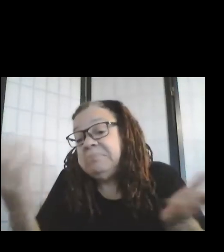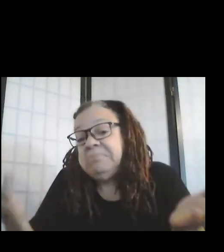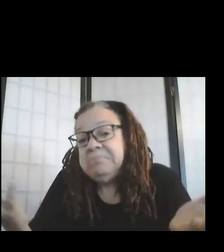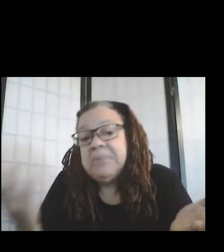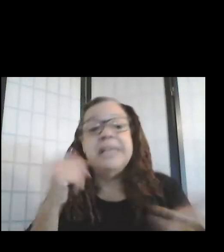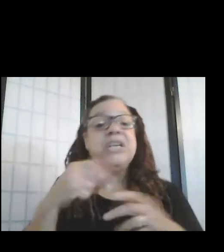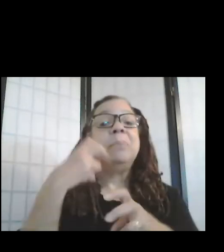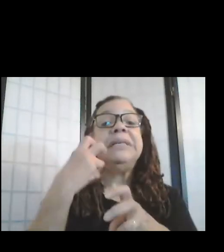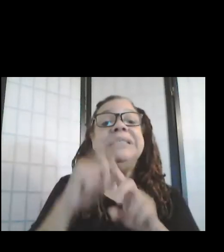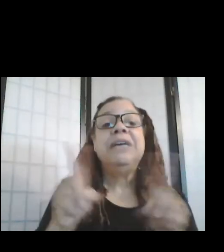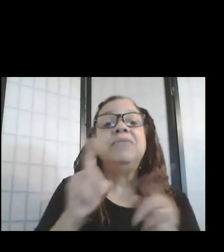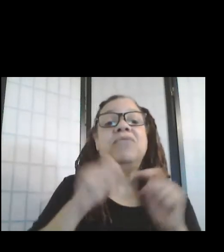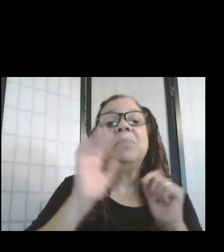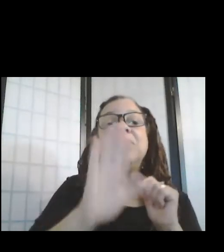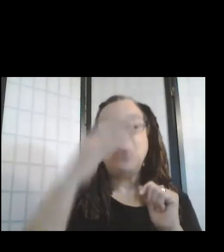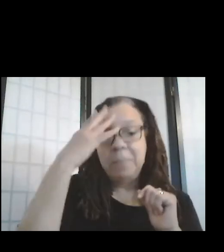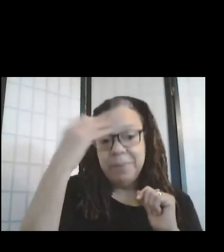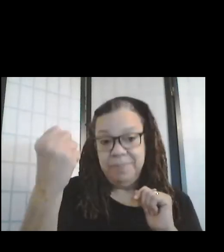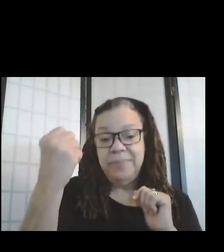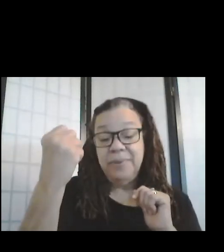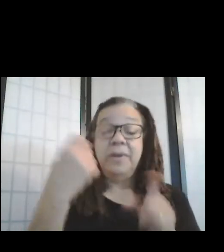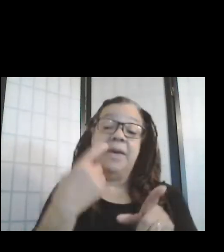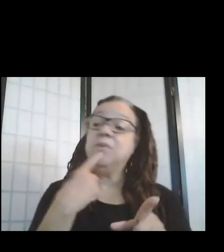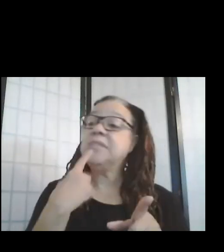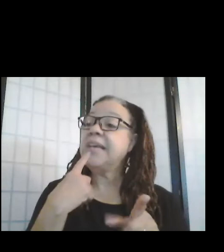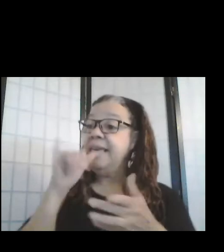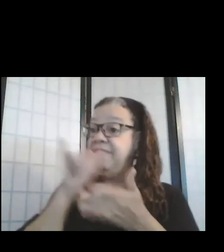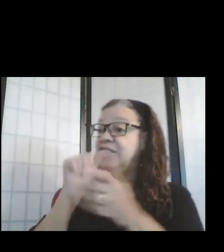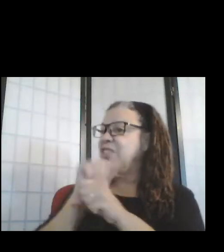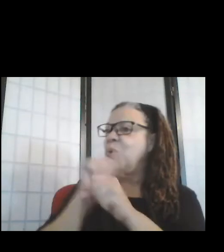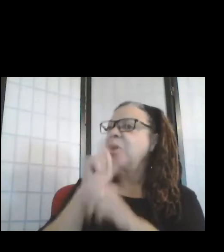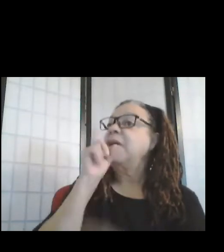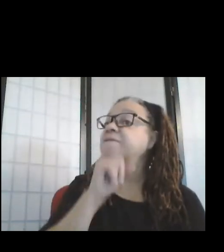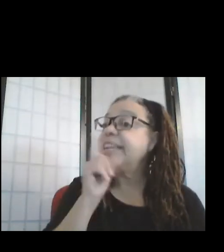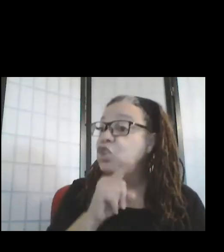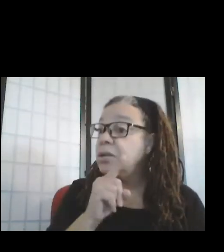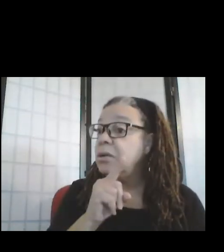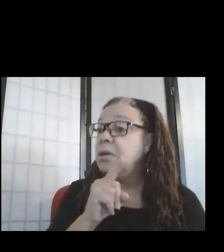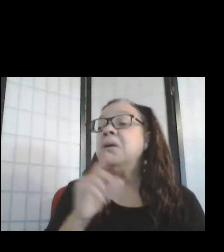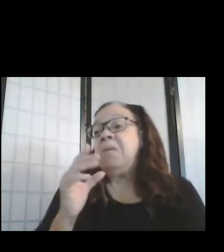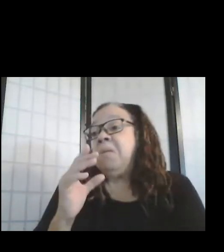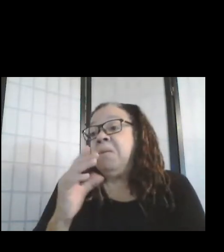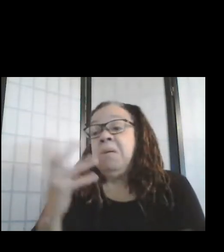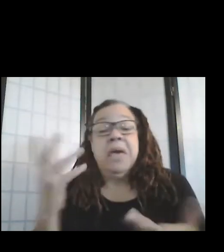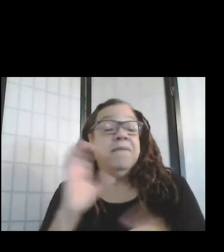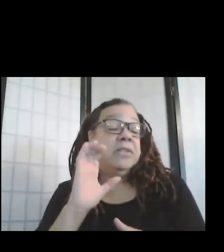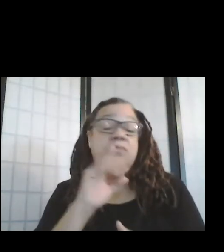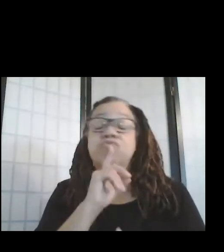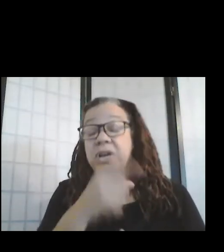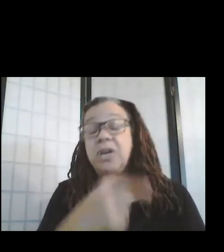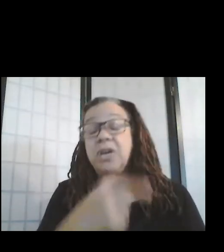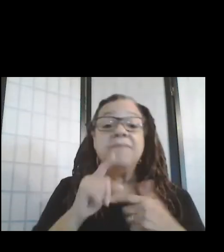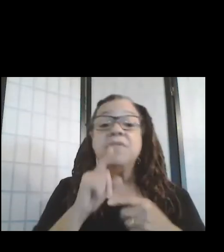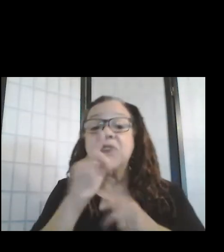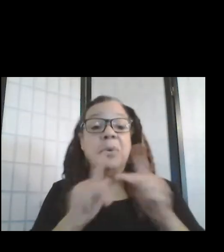very different from yours. And as long as you say, this is a work of fiction, any resemblance to real life and real people is